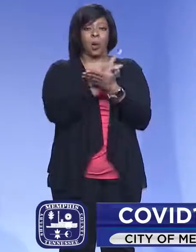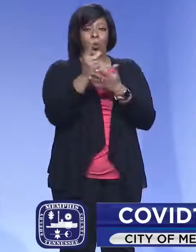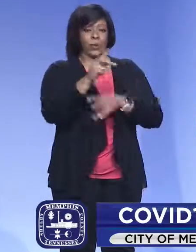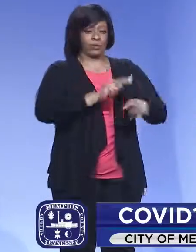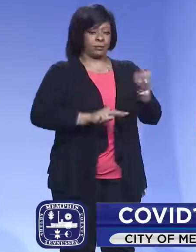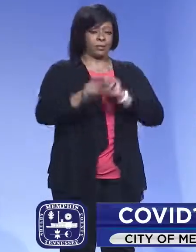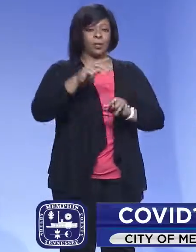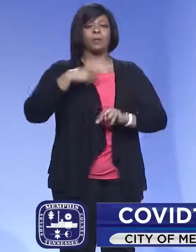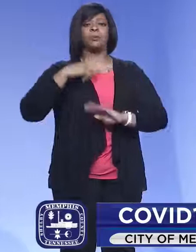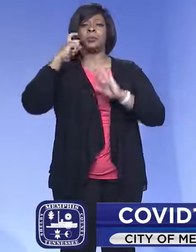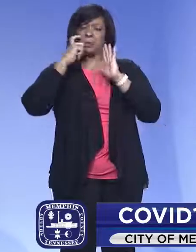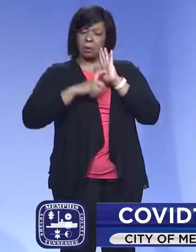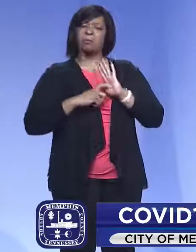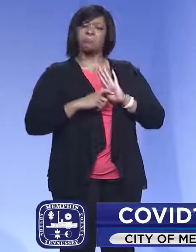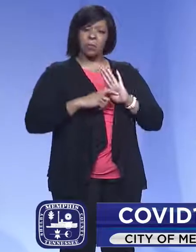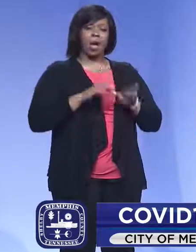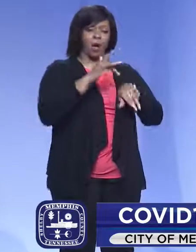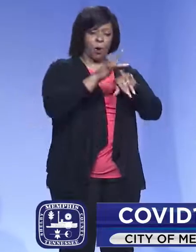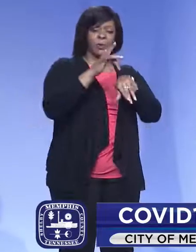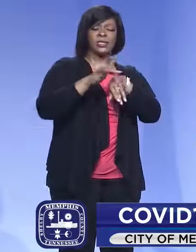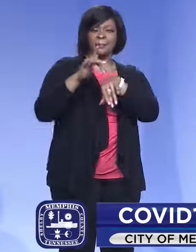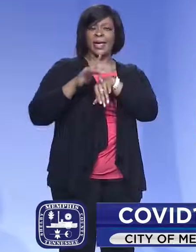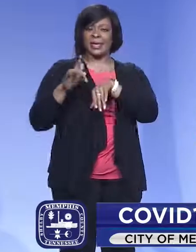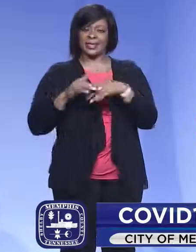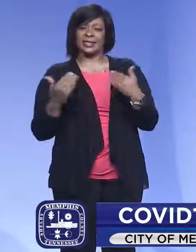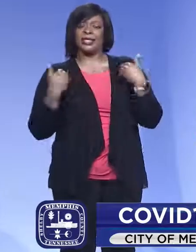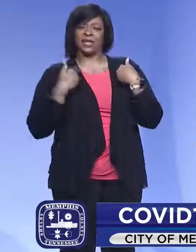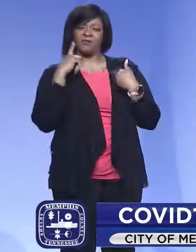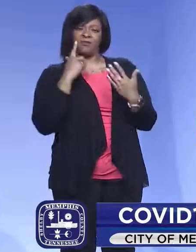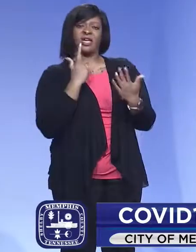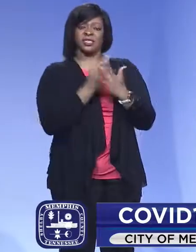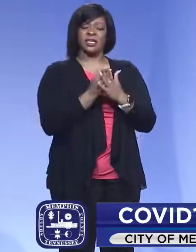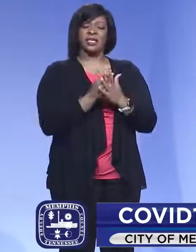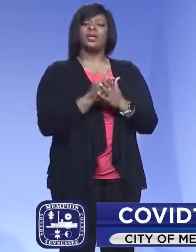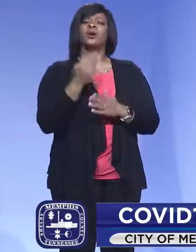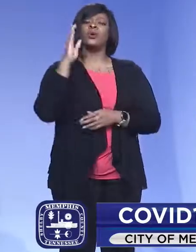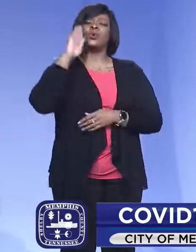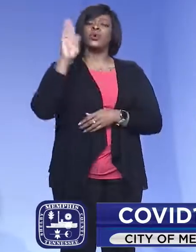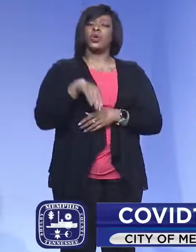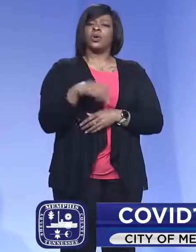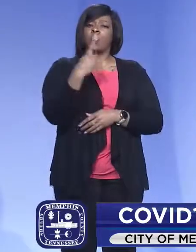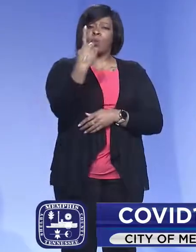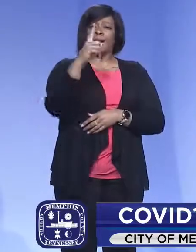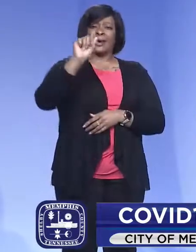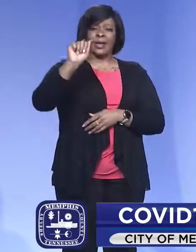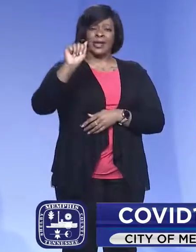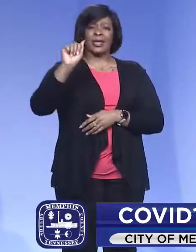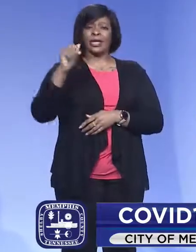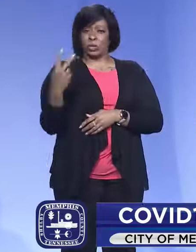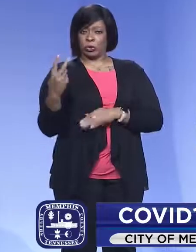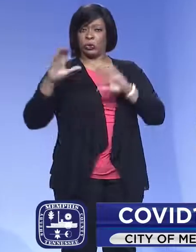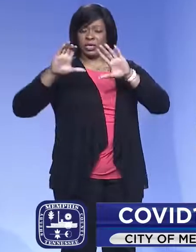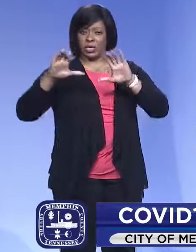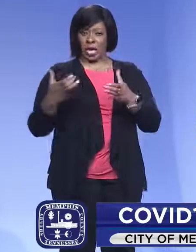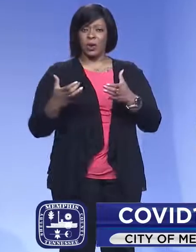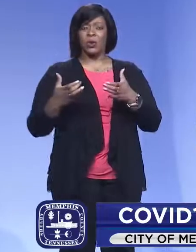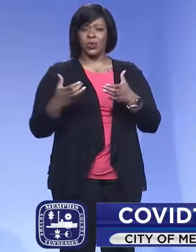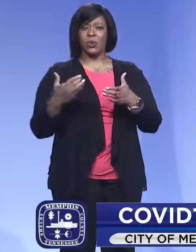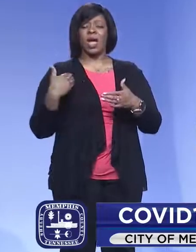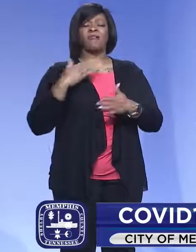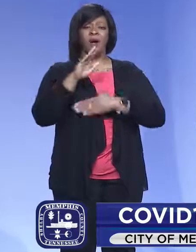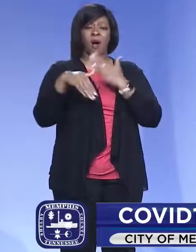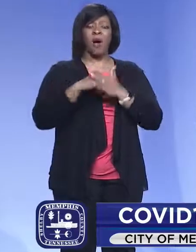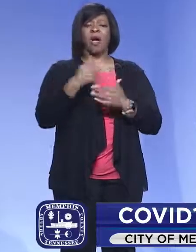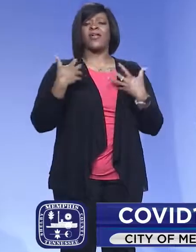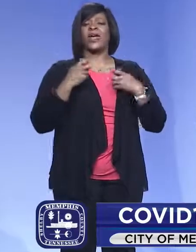there were some open spaces, and we know that for 1A2 category, we had all